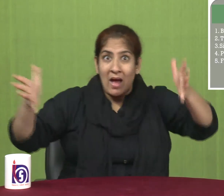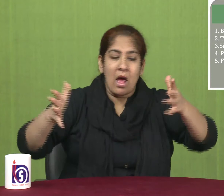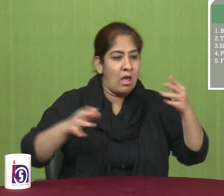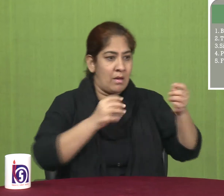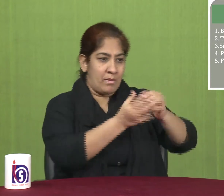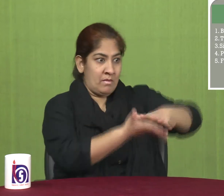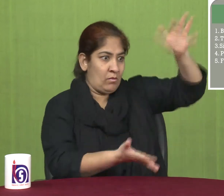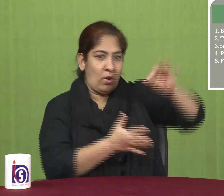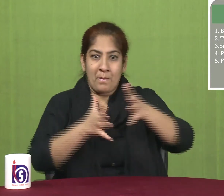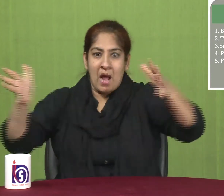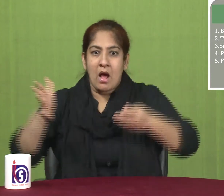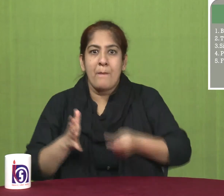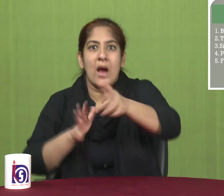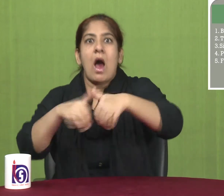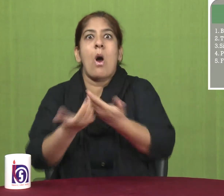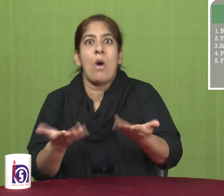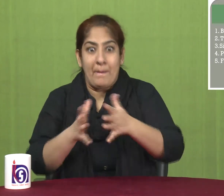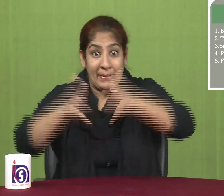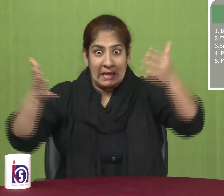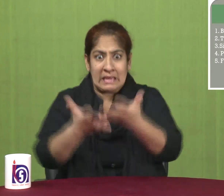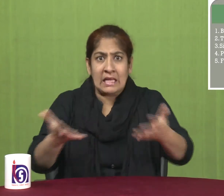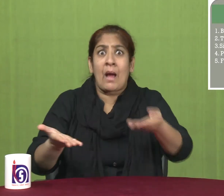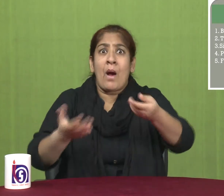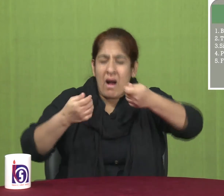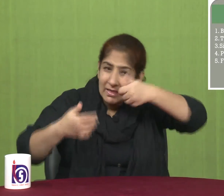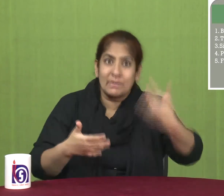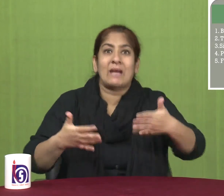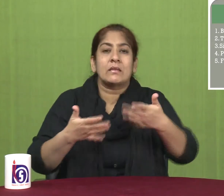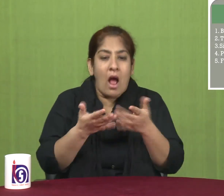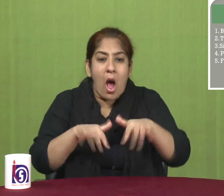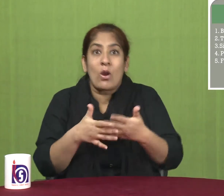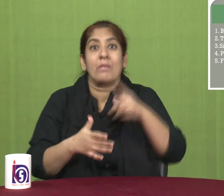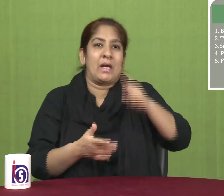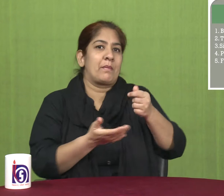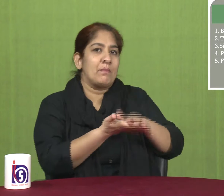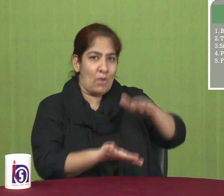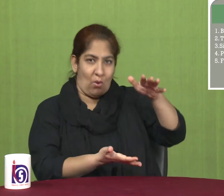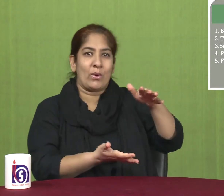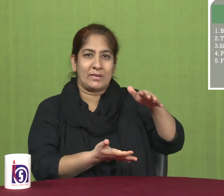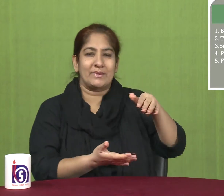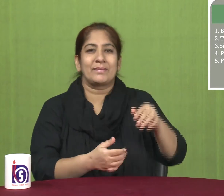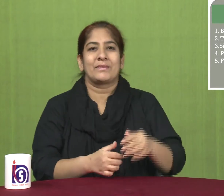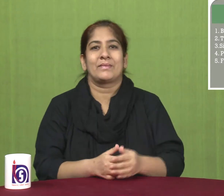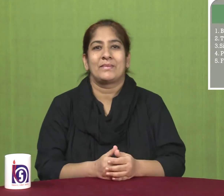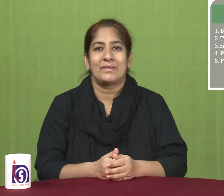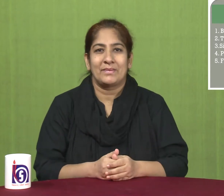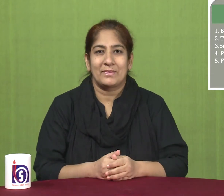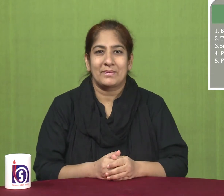But if the business is really big, then you need to arrange the enough capital for